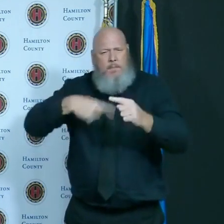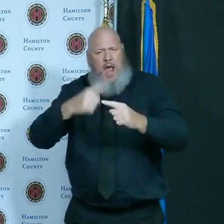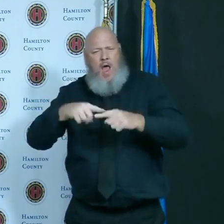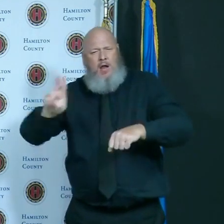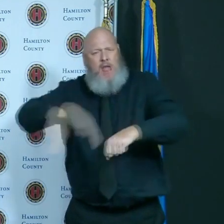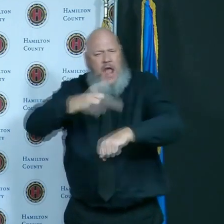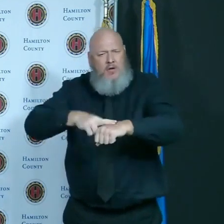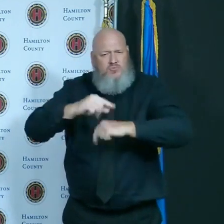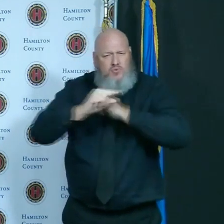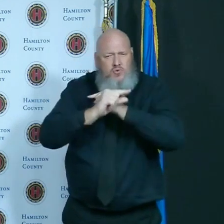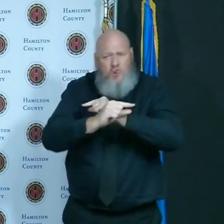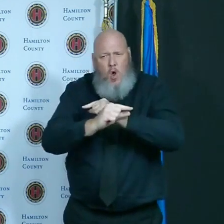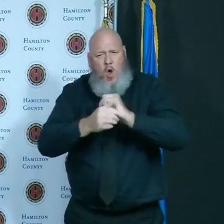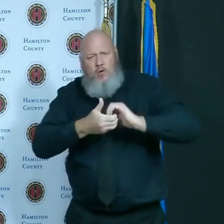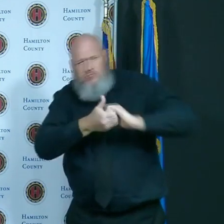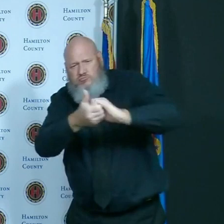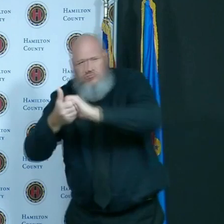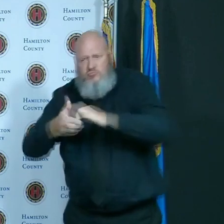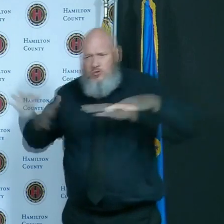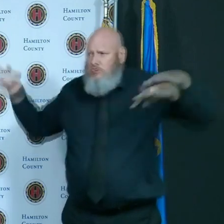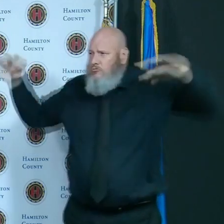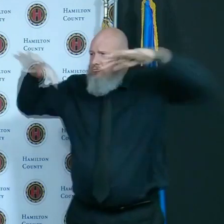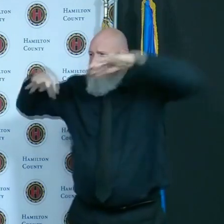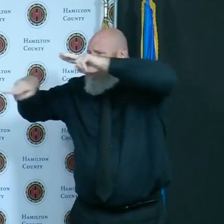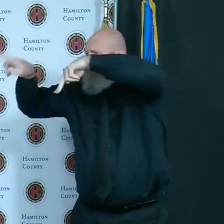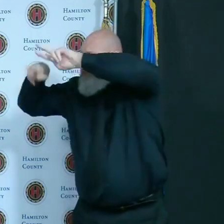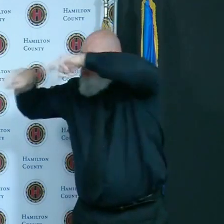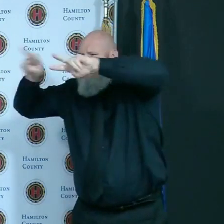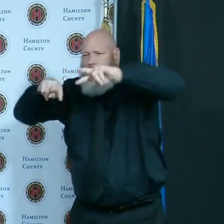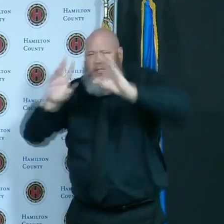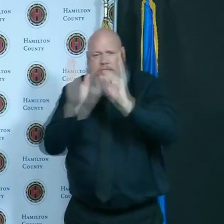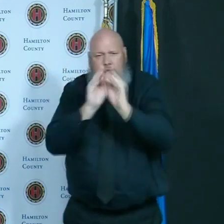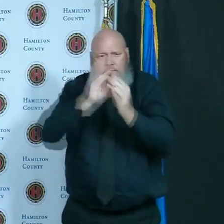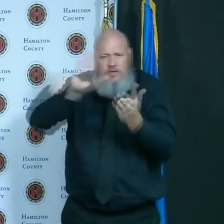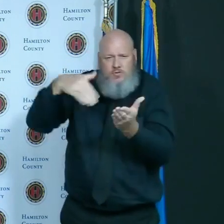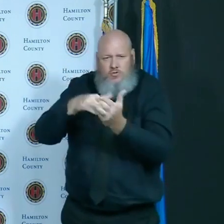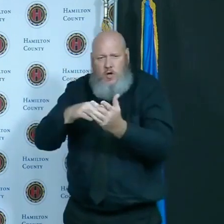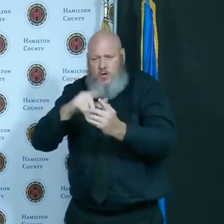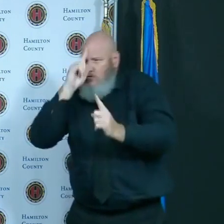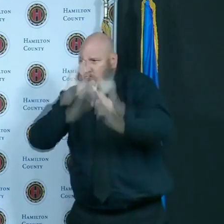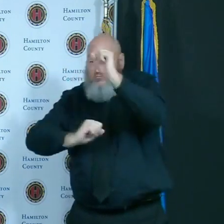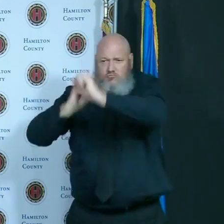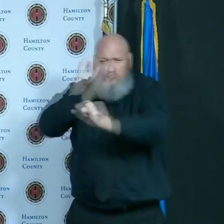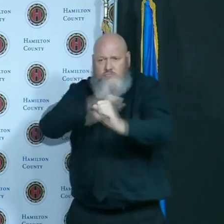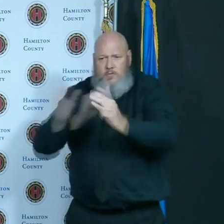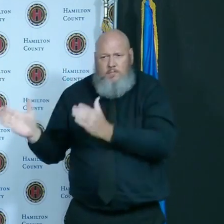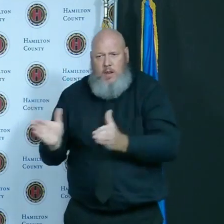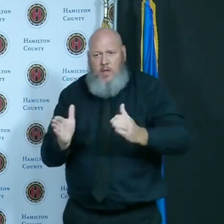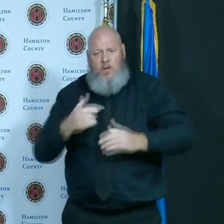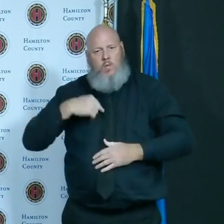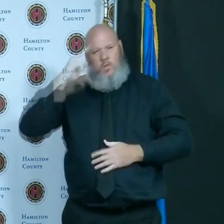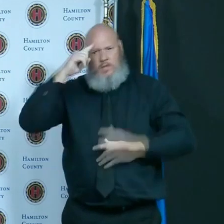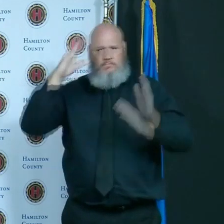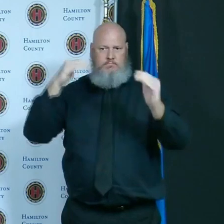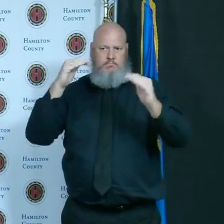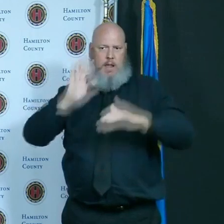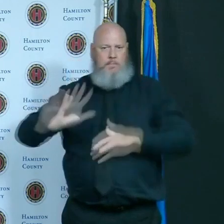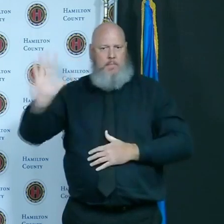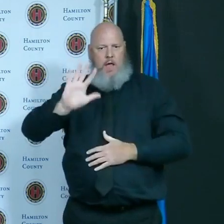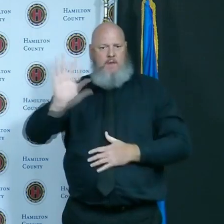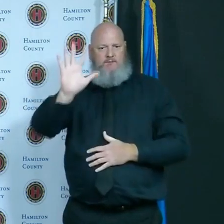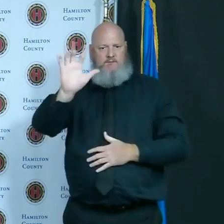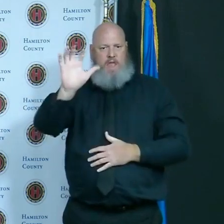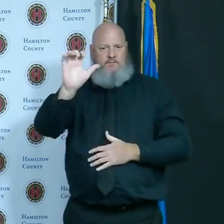if we see that surge? And at that time, we were talking about 500 beds plus. Right now, as